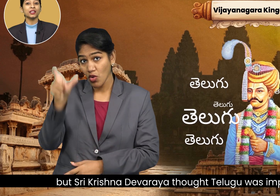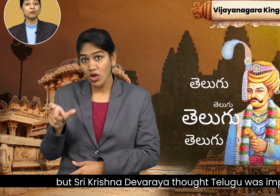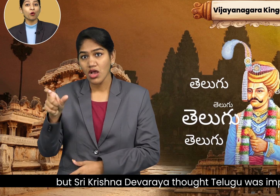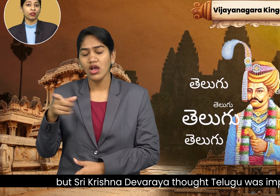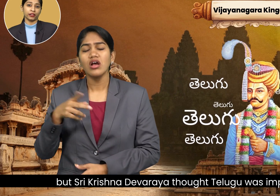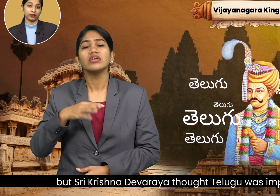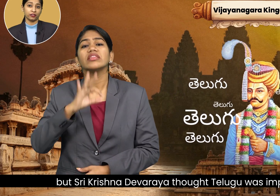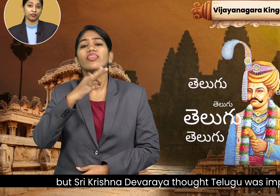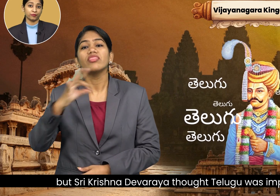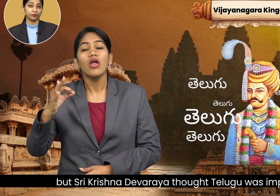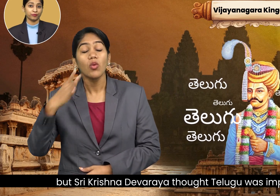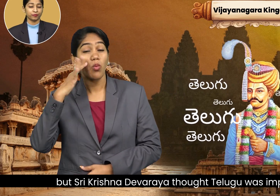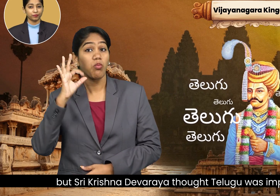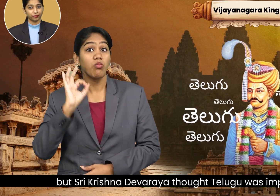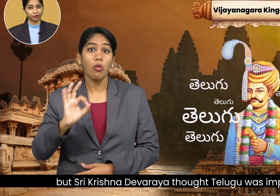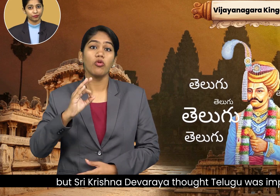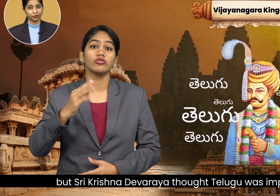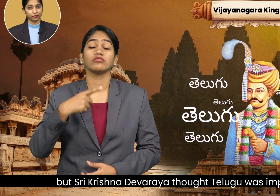was important.